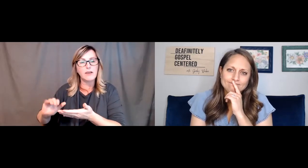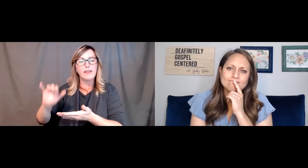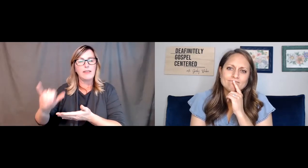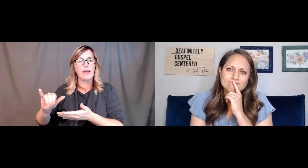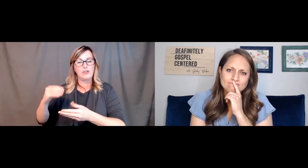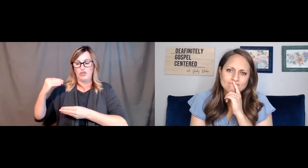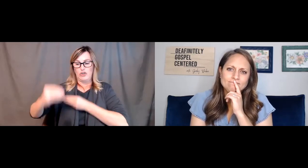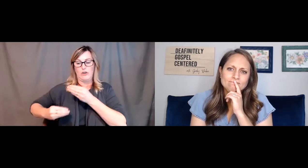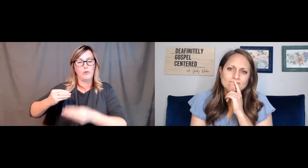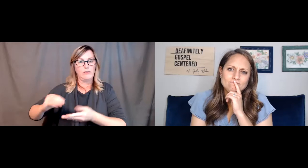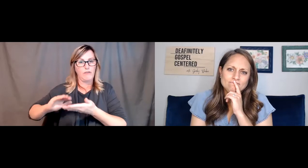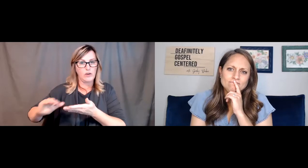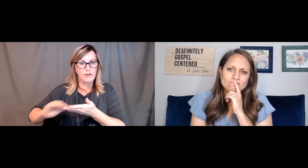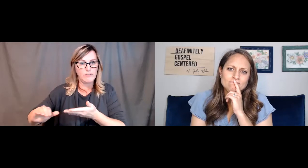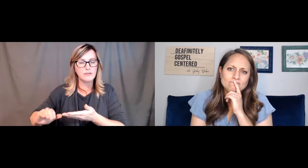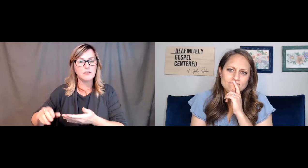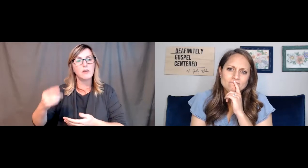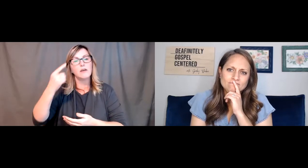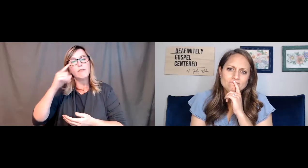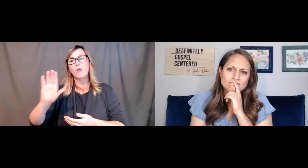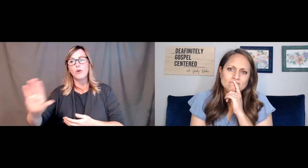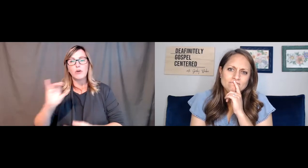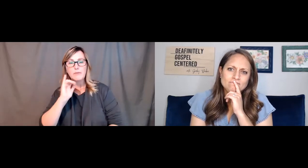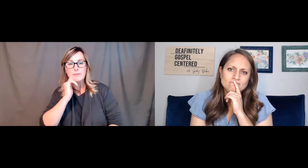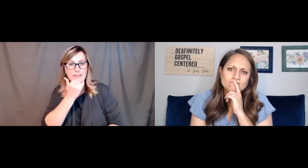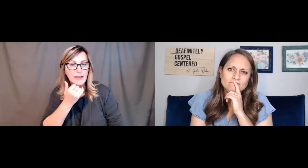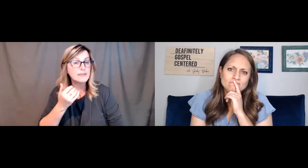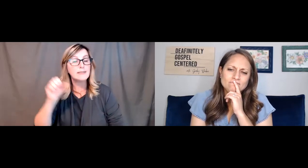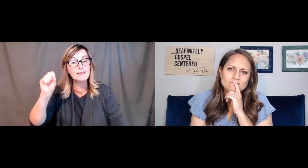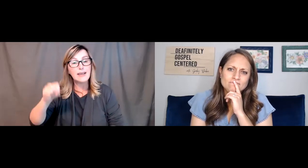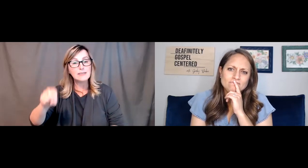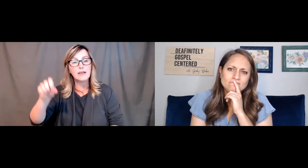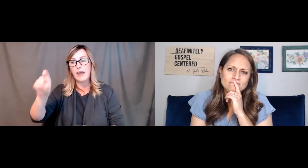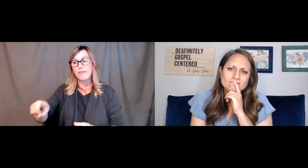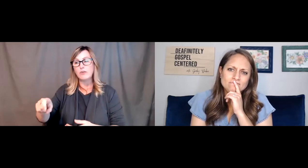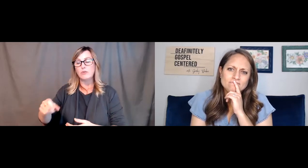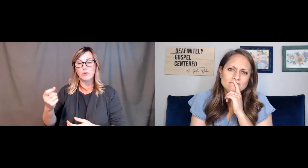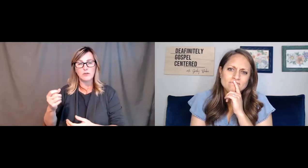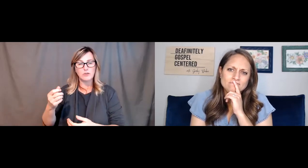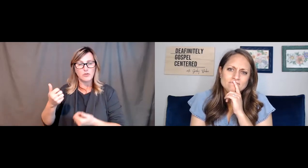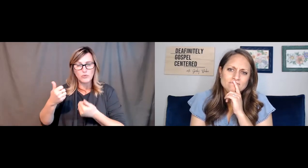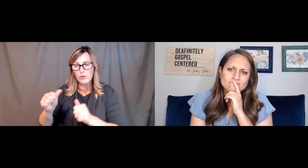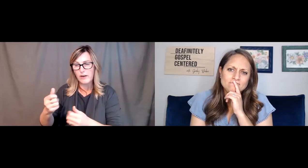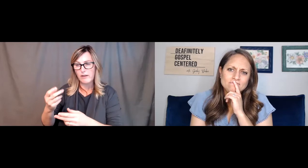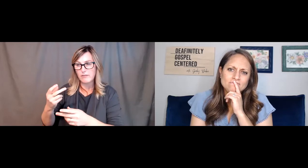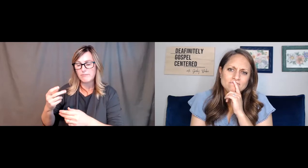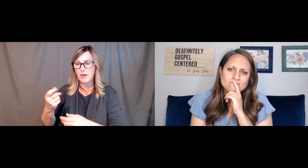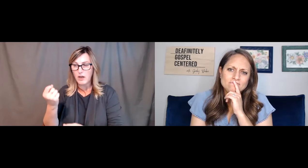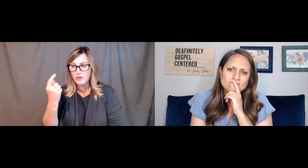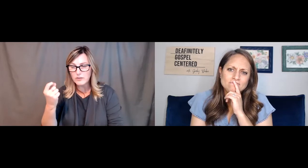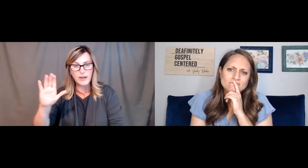And in tough times, we have to learn how to forgive and have generational forgiveness. Yeah, my mom made